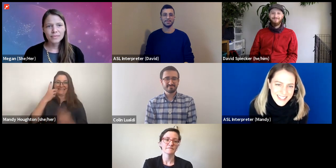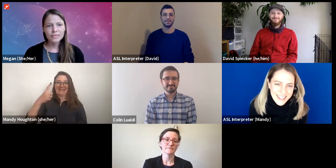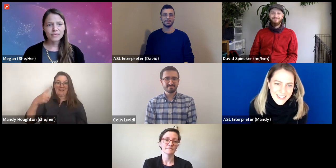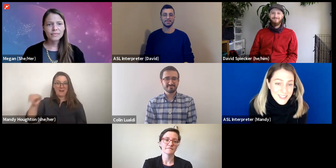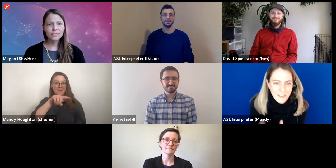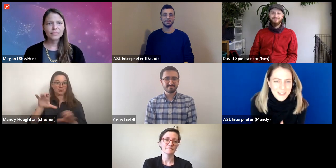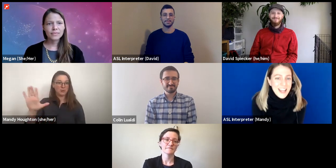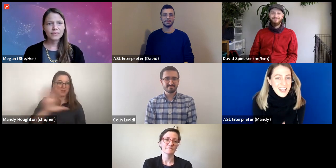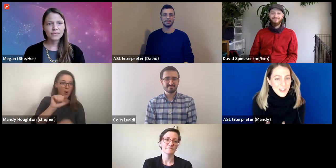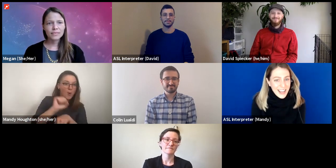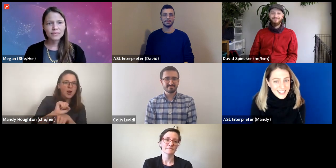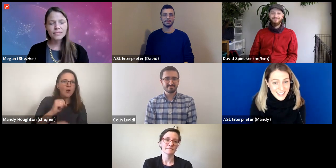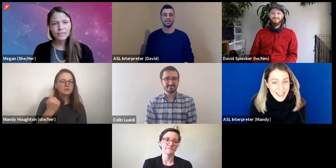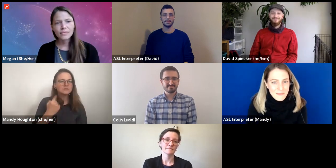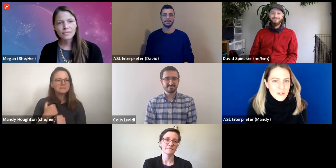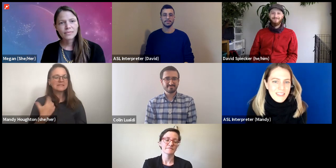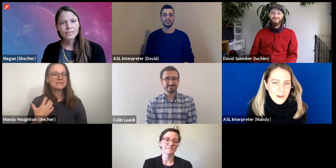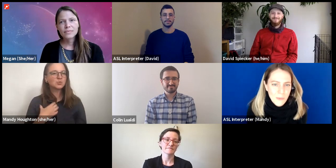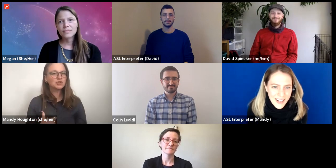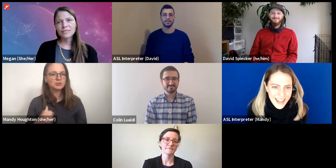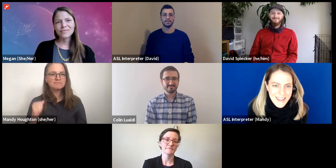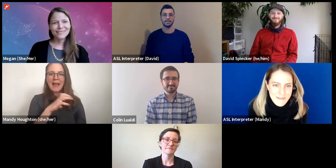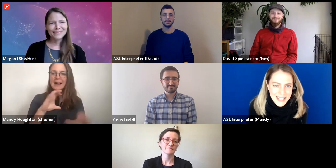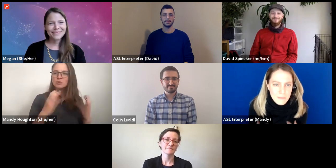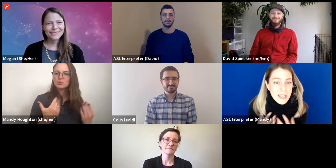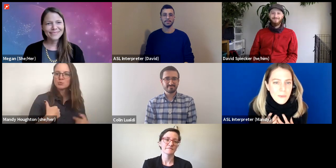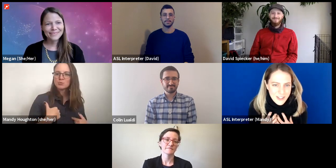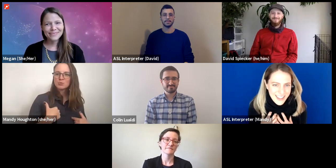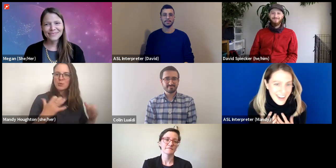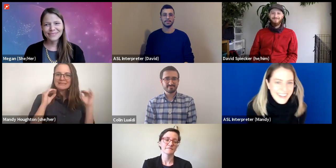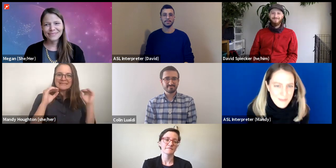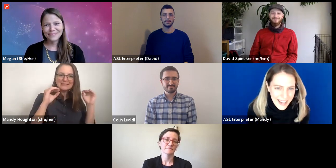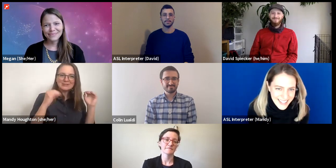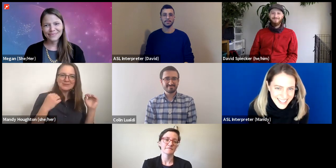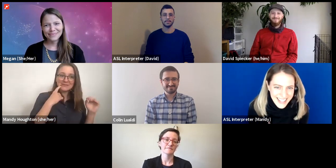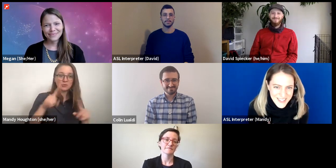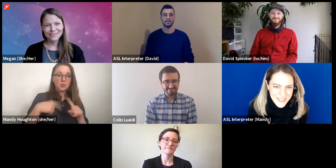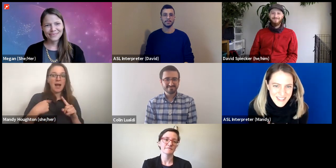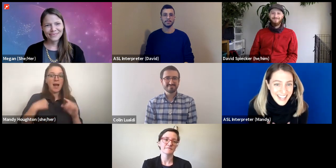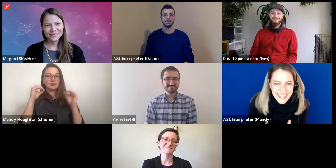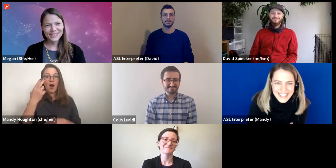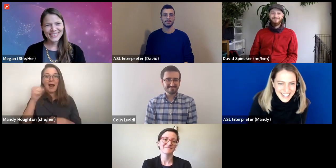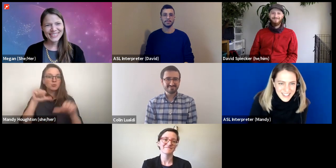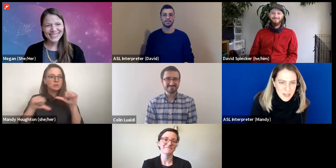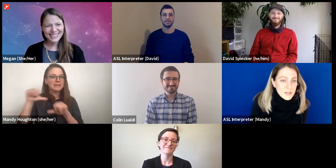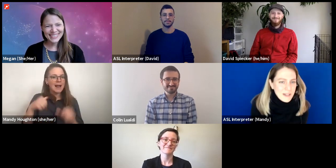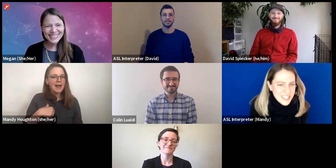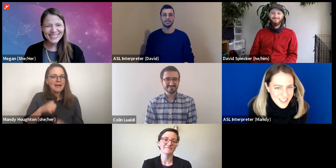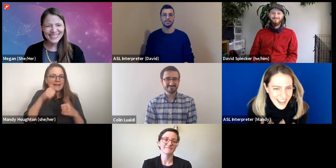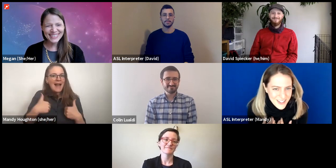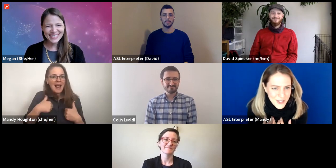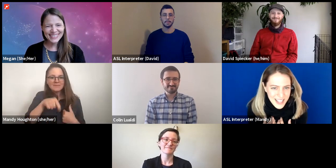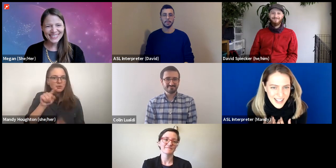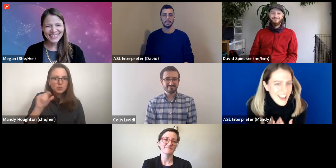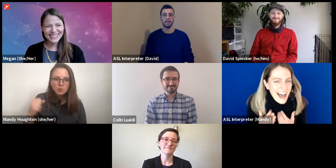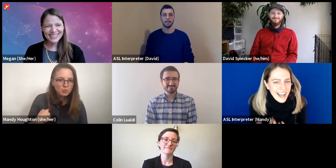work continue because often, I see them doing their work and it makes me wish that I could get back into the classroom and I could teach, because when I was teaching